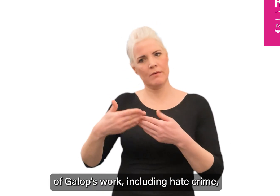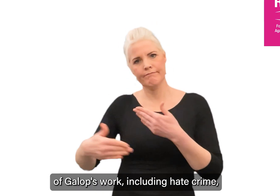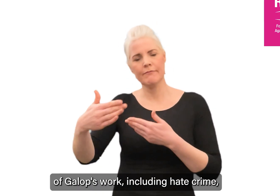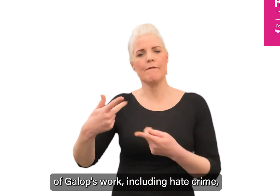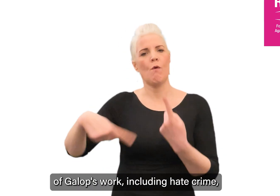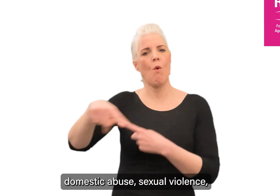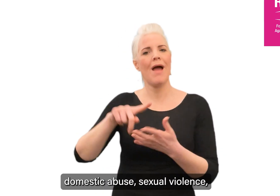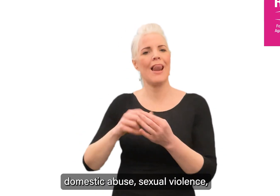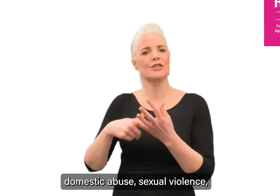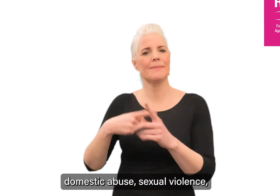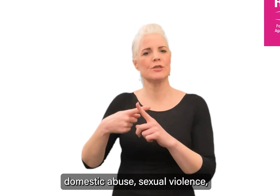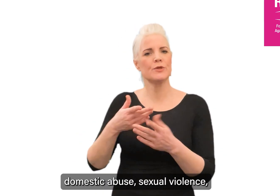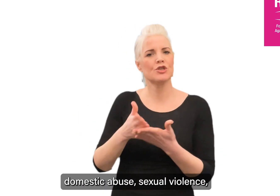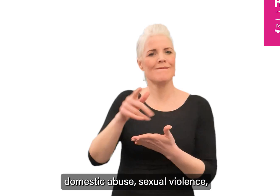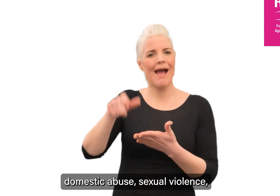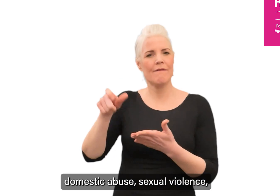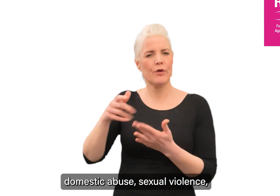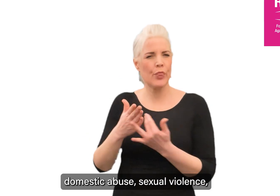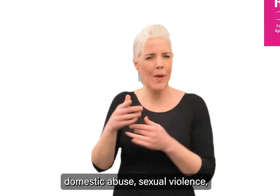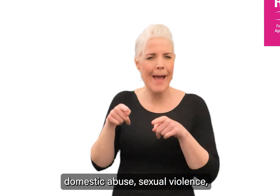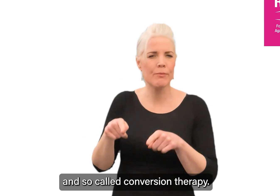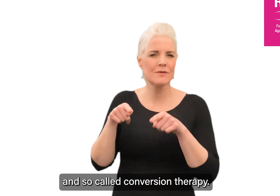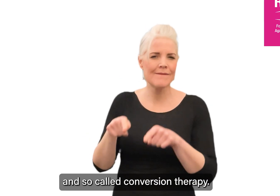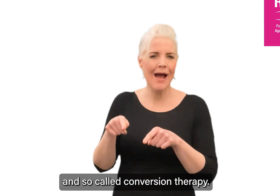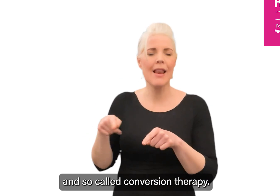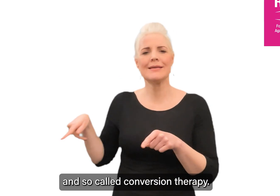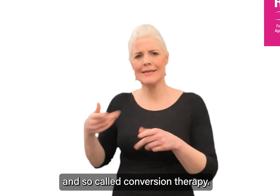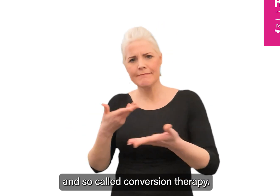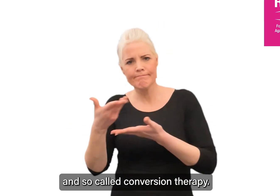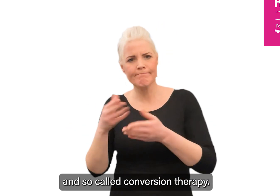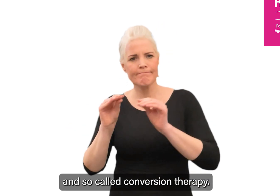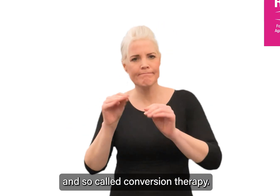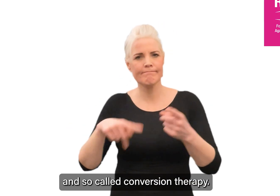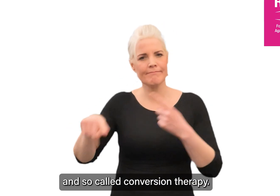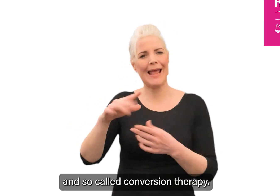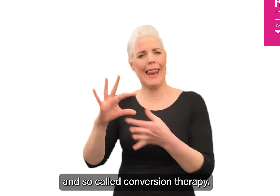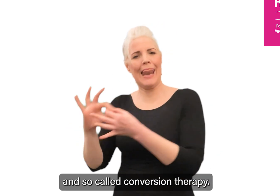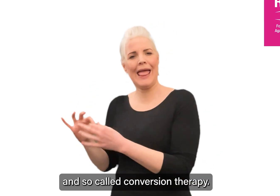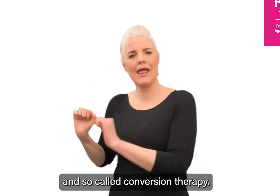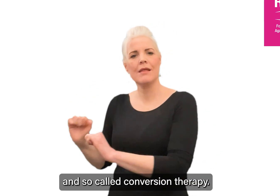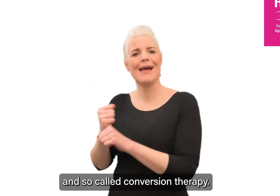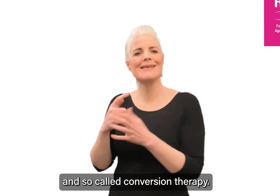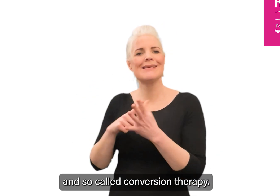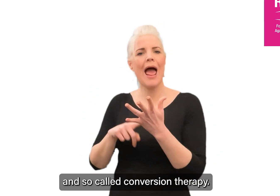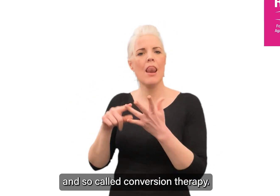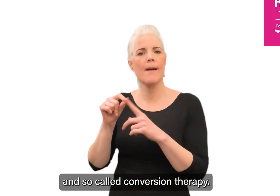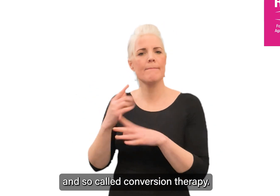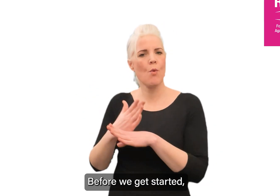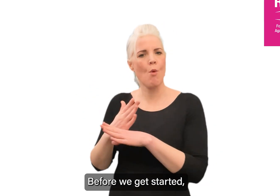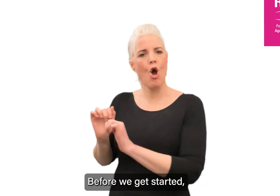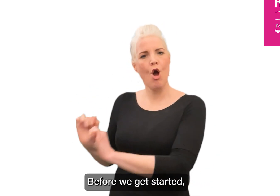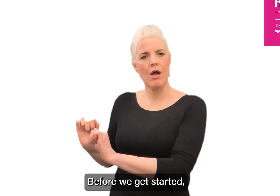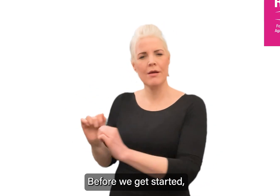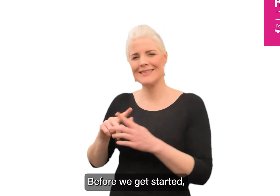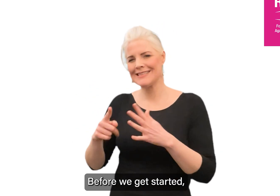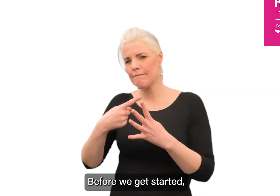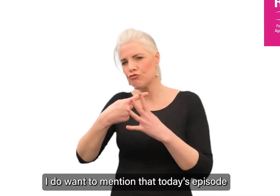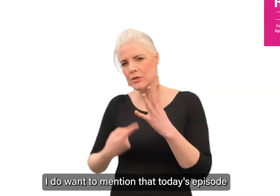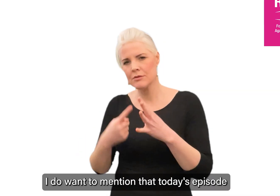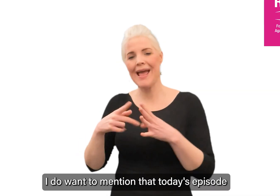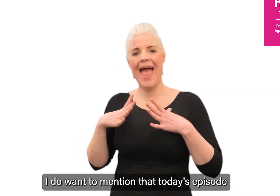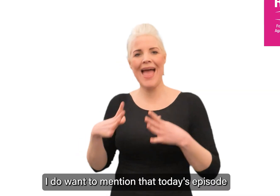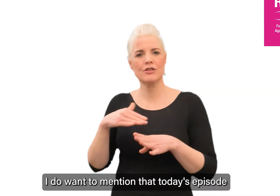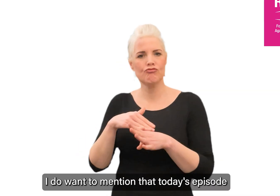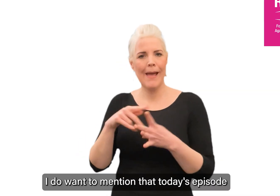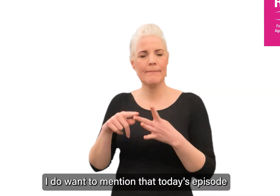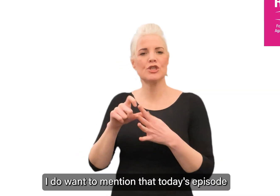including hate crime, domestic abuse, sexual violence, and so-called conversion therapy. Before we get started, I